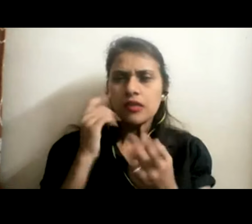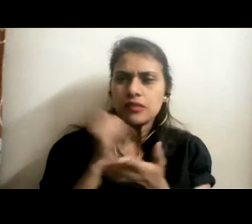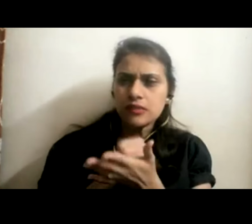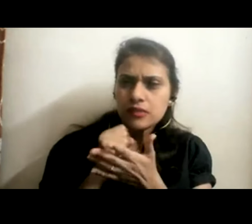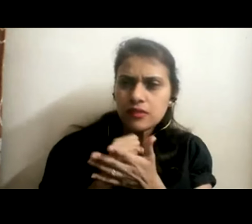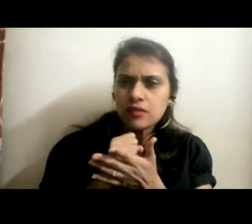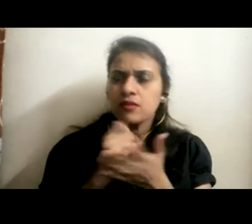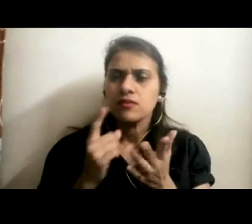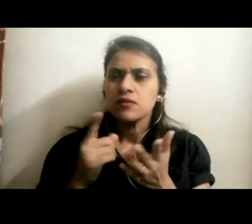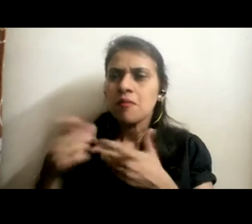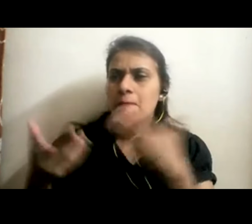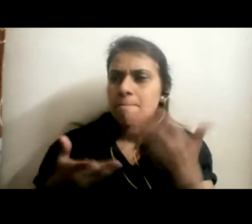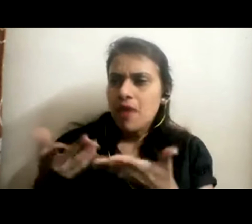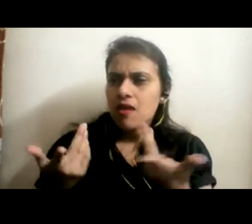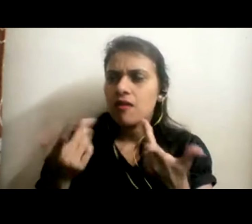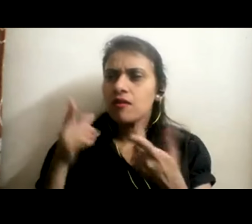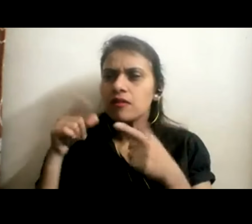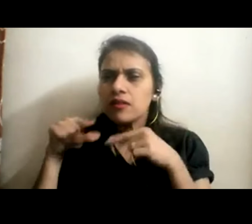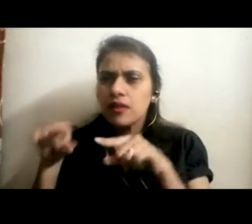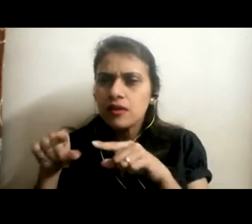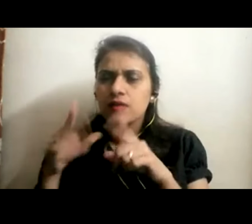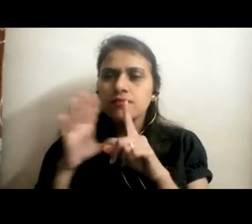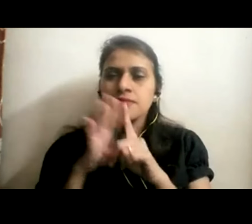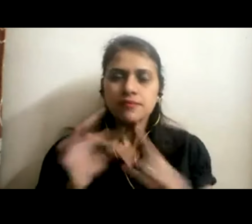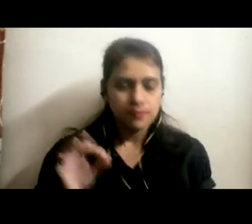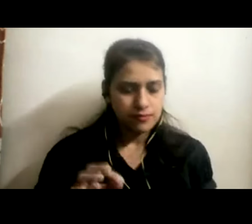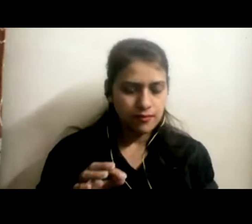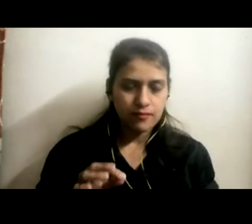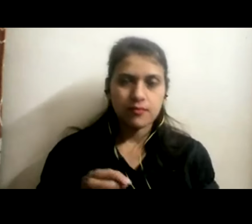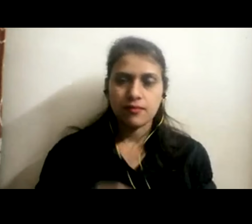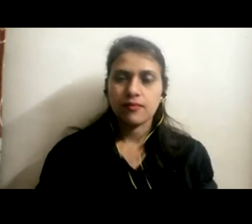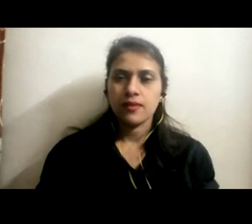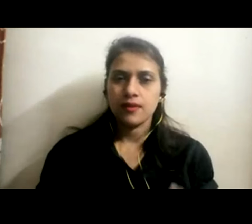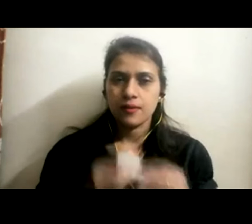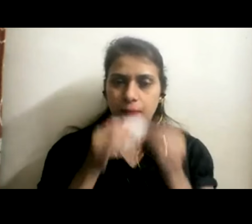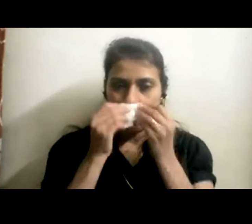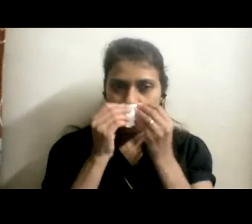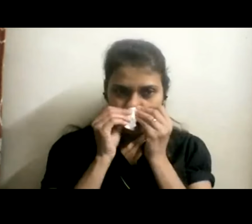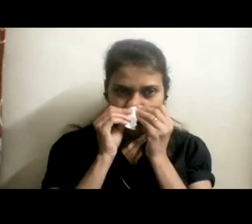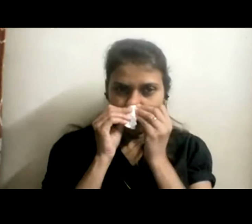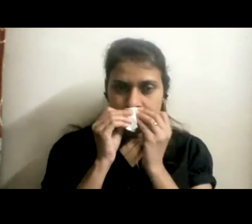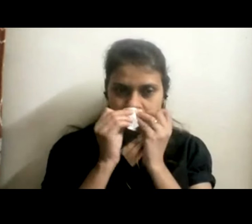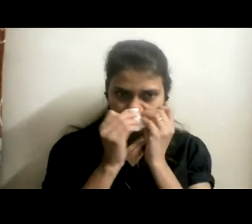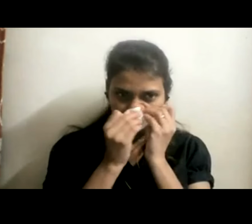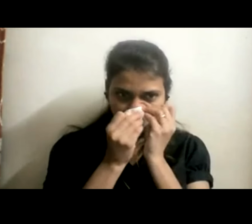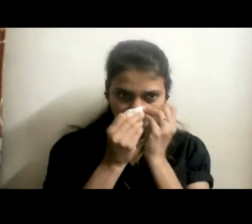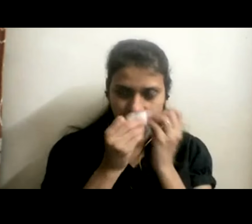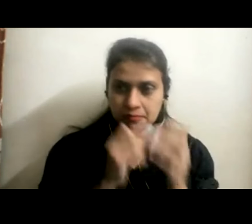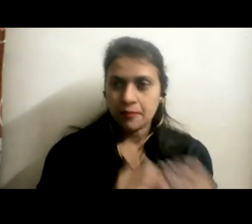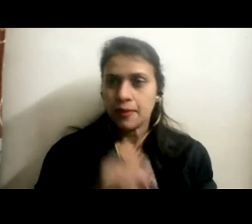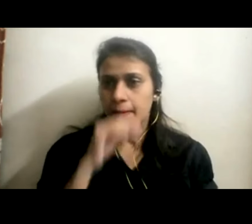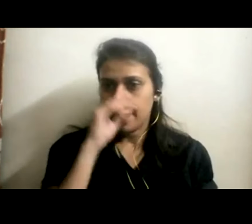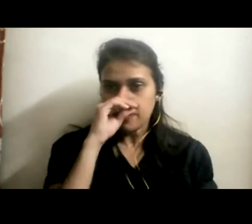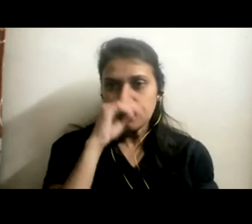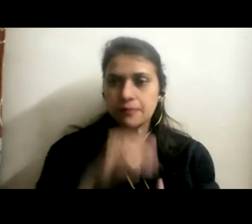common practices regarding a certain thing, or, and then maybe